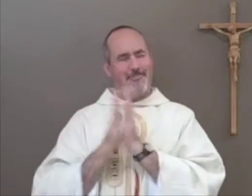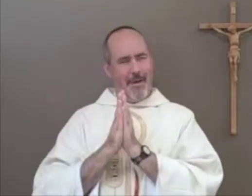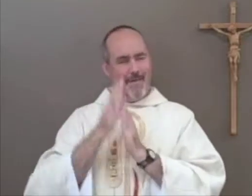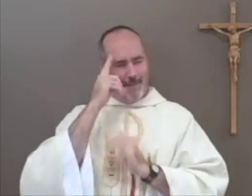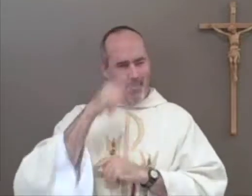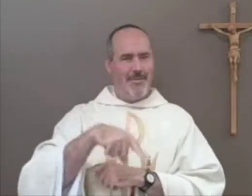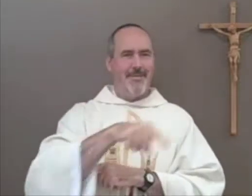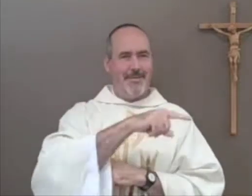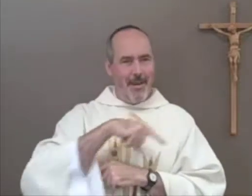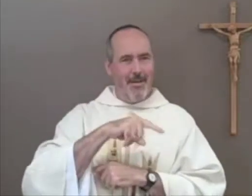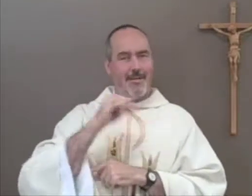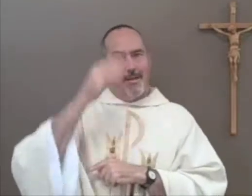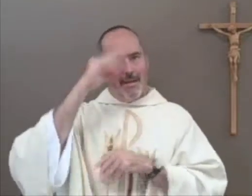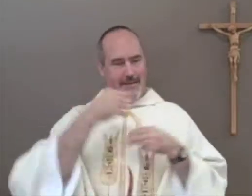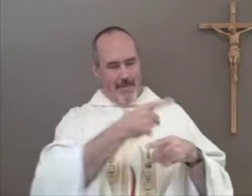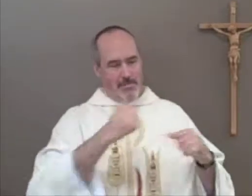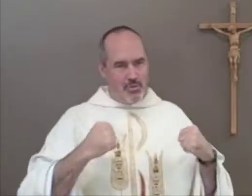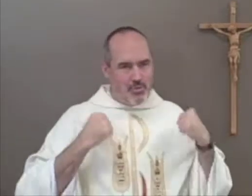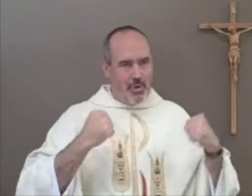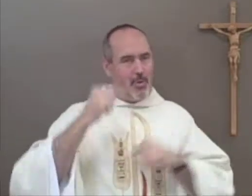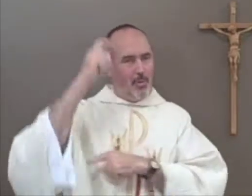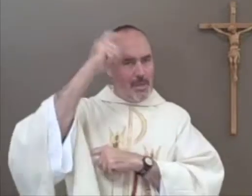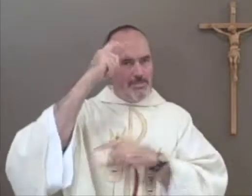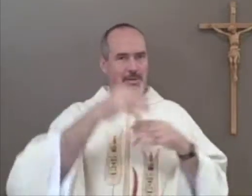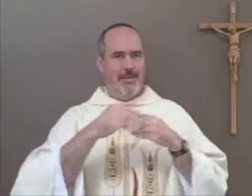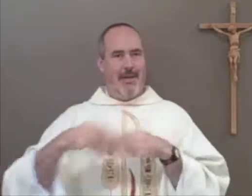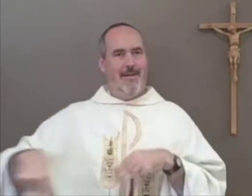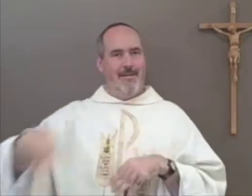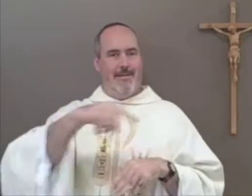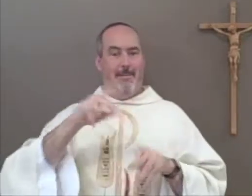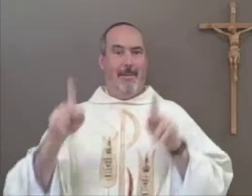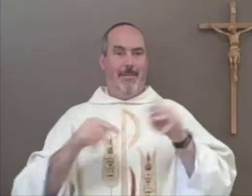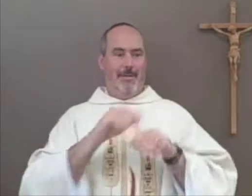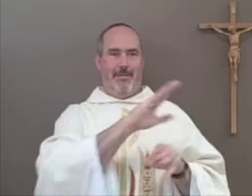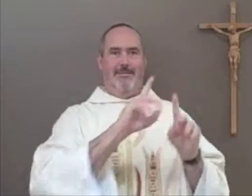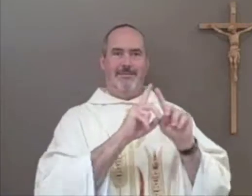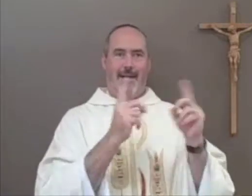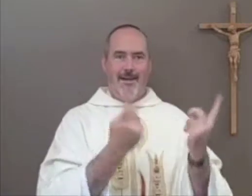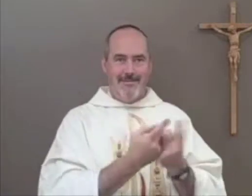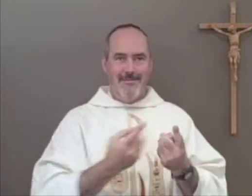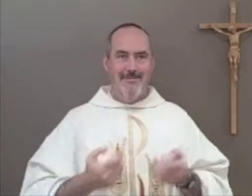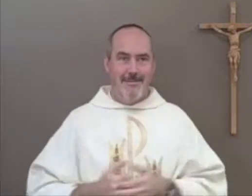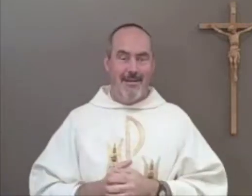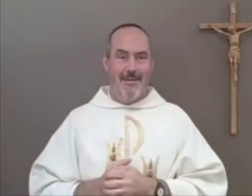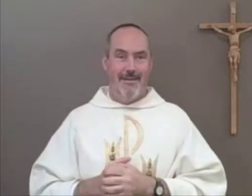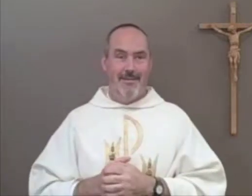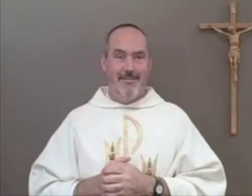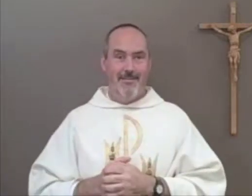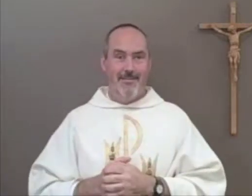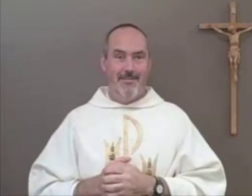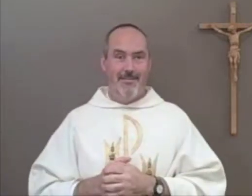big responsibility, so we need to pray that God will give them the wisdom to lead their people within each of their